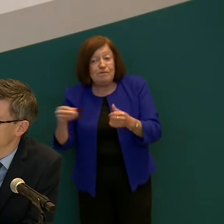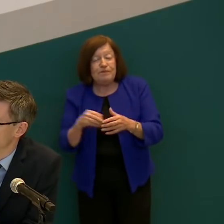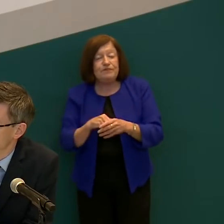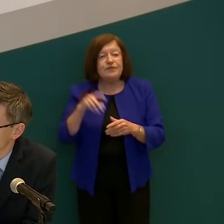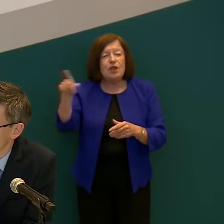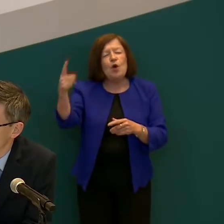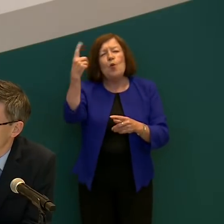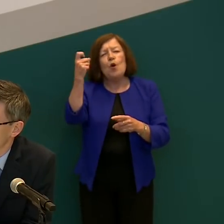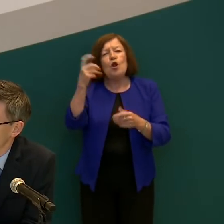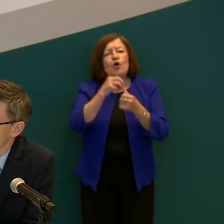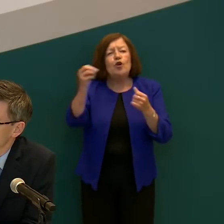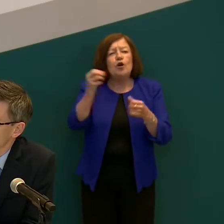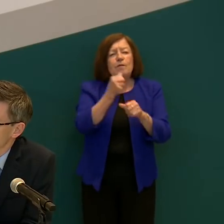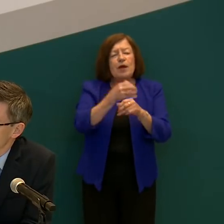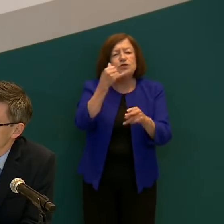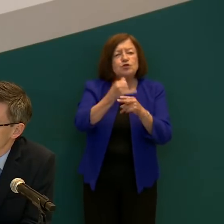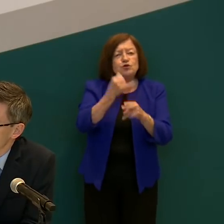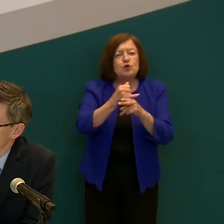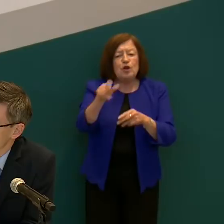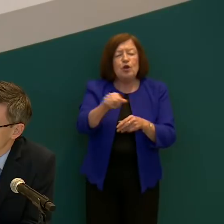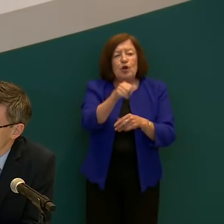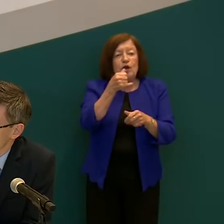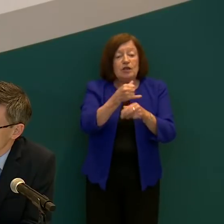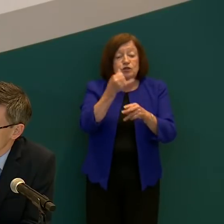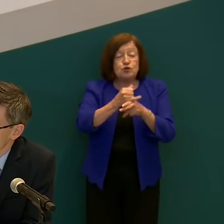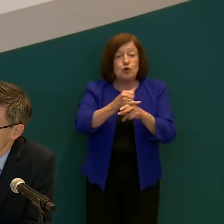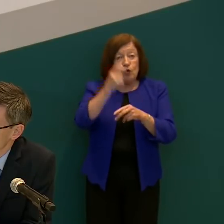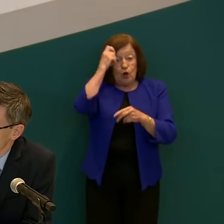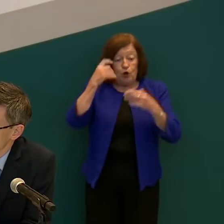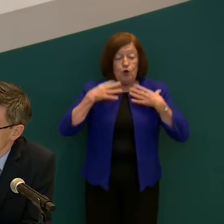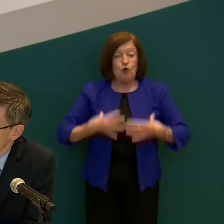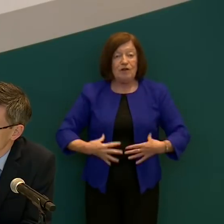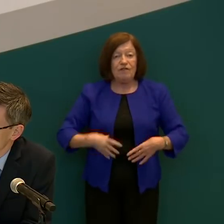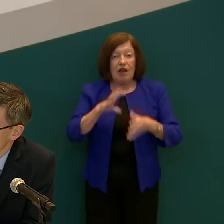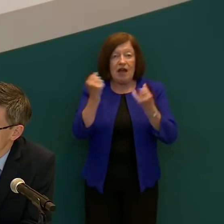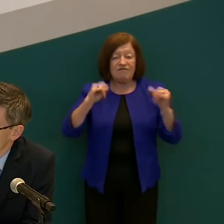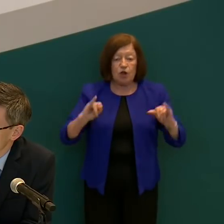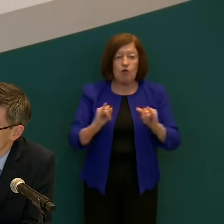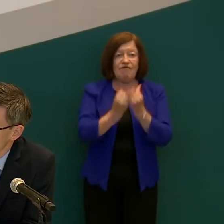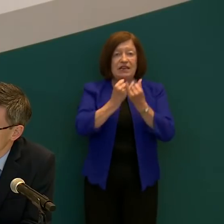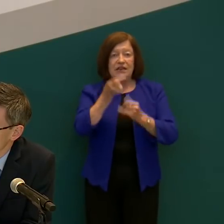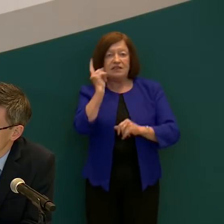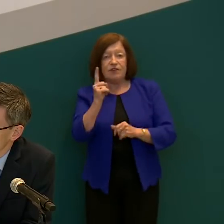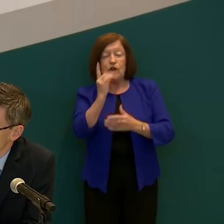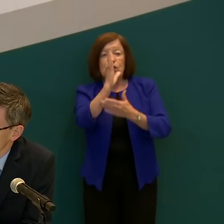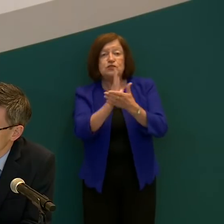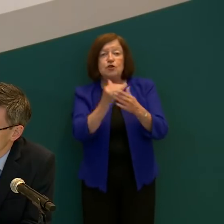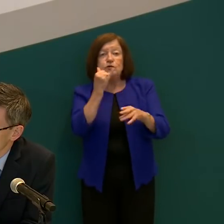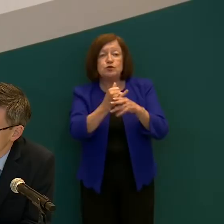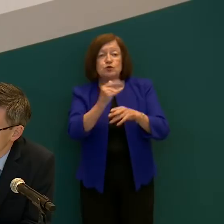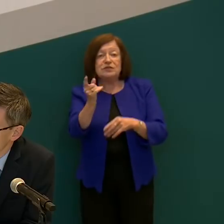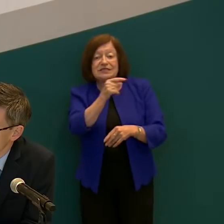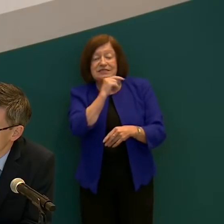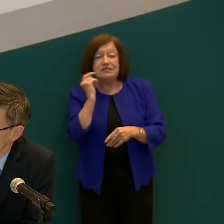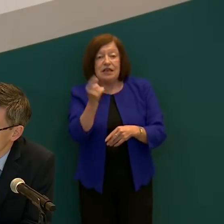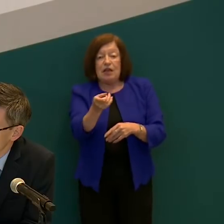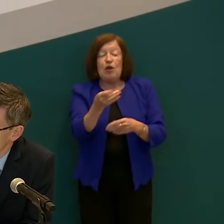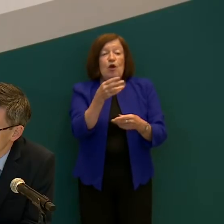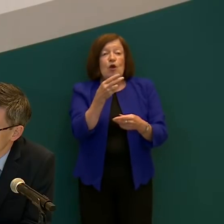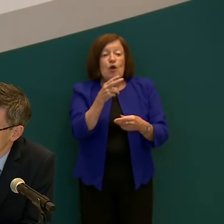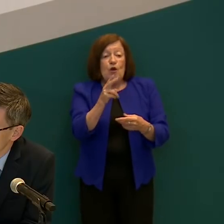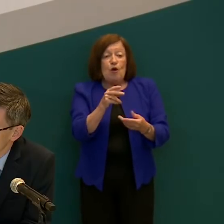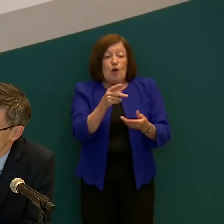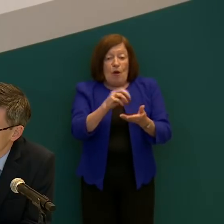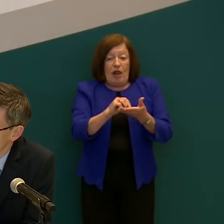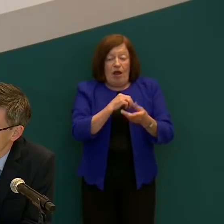just one other question to do on schools. It's to do with the area of school uniforms, because there's conflicting advice. Some schools are saying that they're not going to bring in a school uniform for at